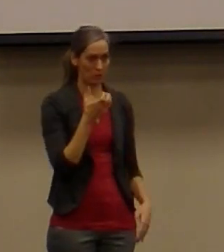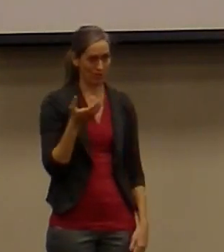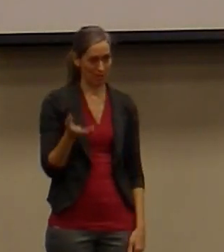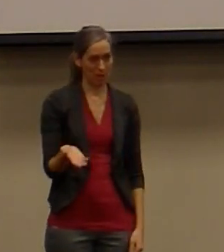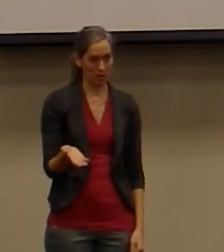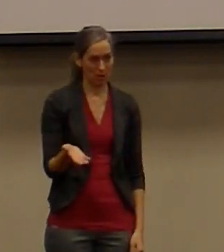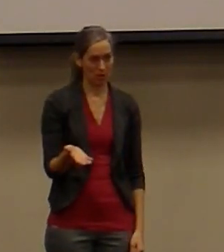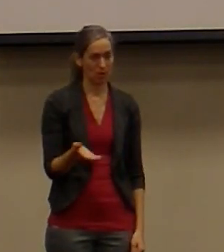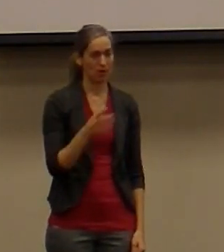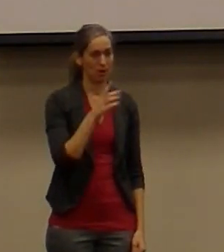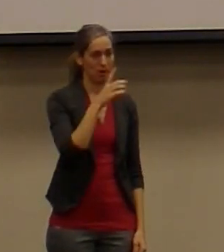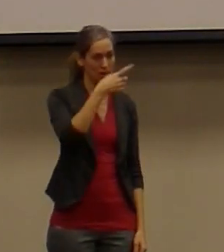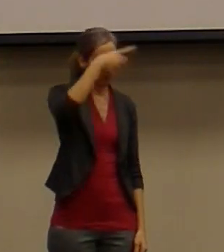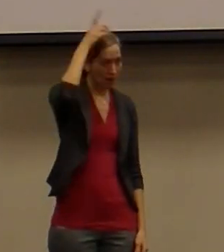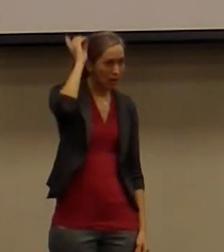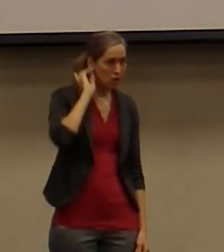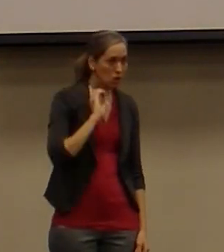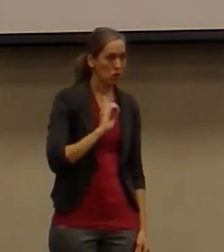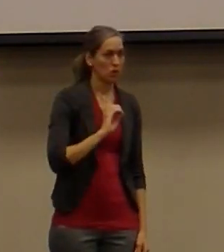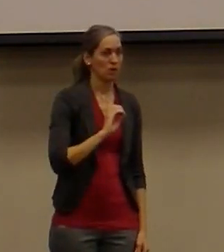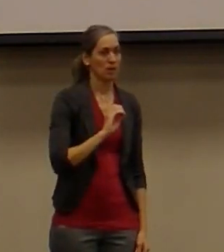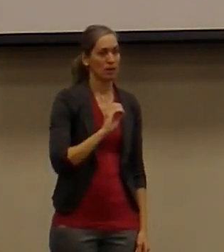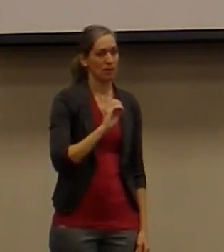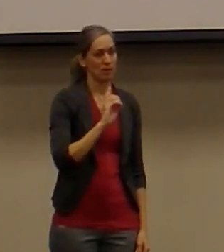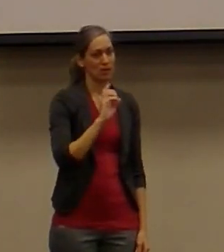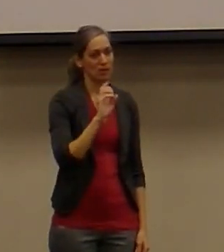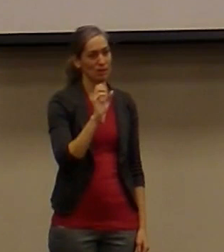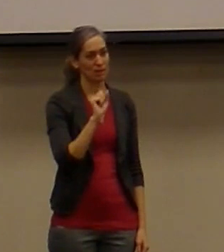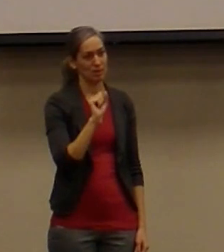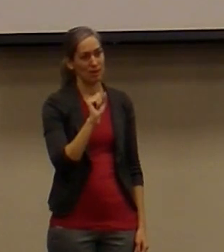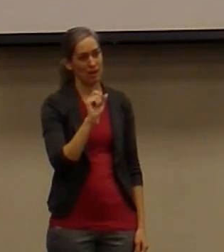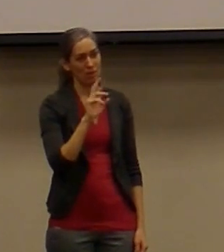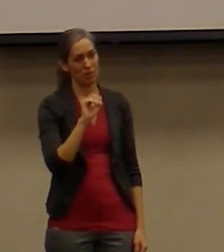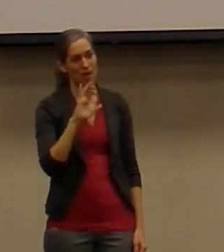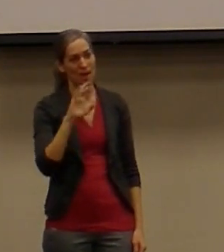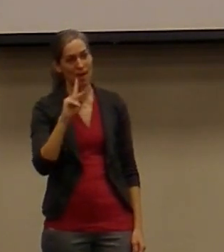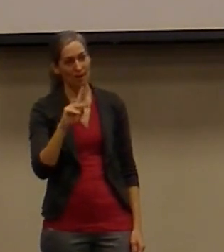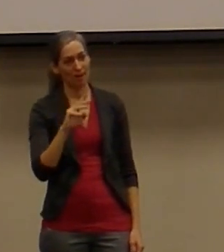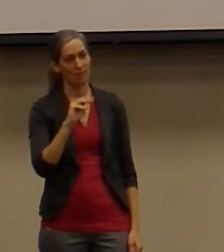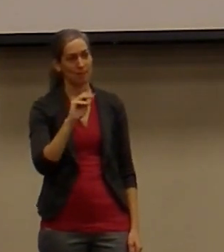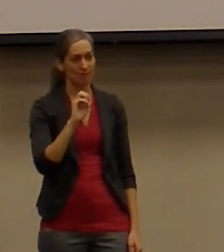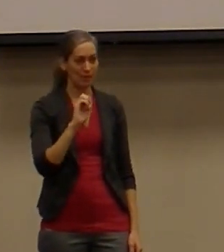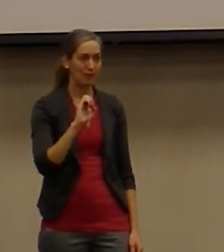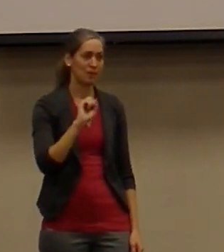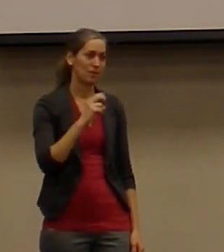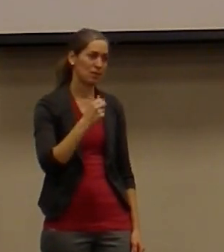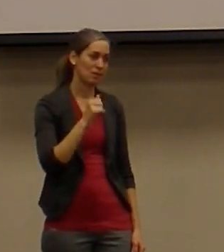listed Daniel, Shadrach, Meshach, and Abednego.